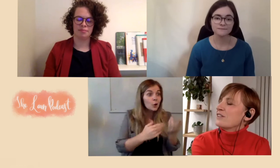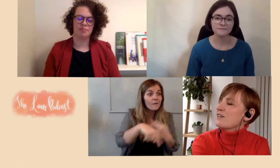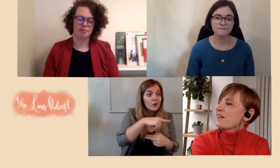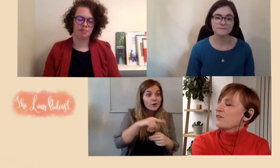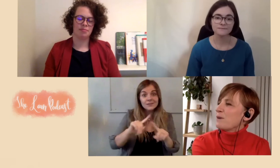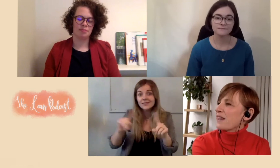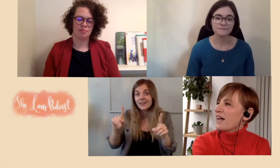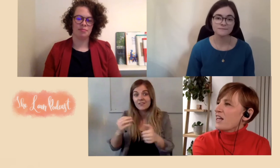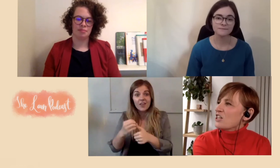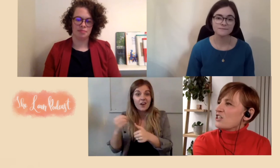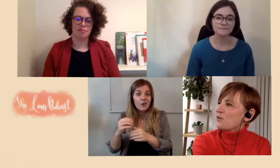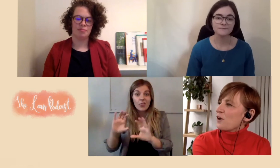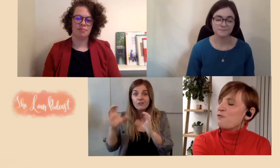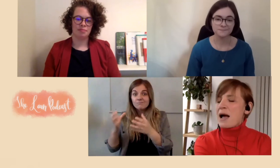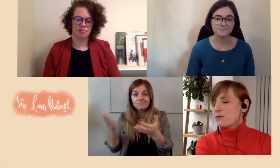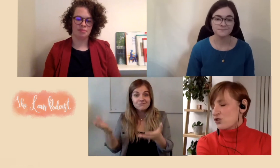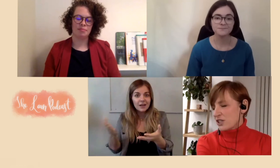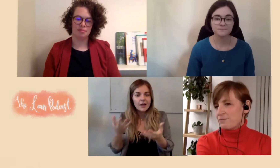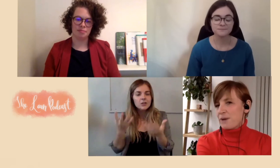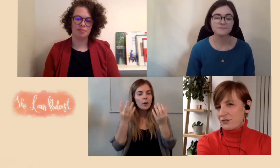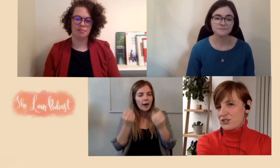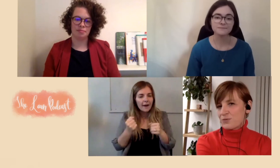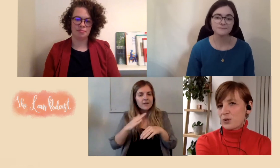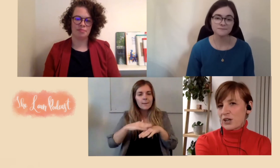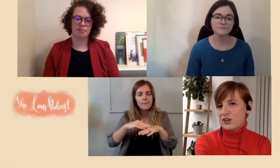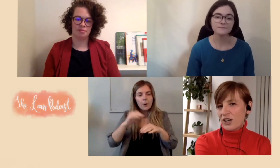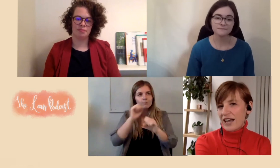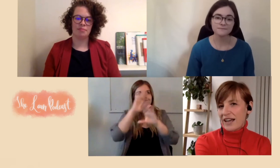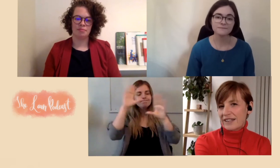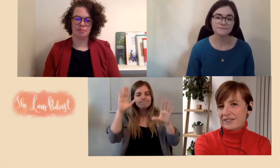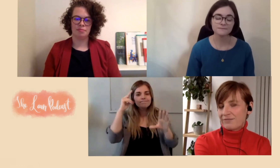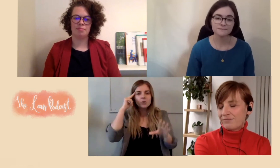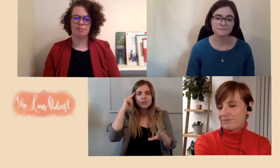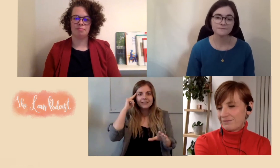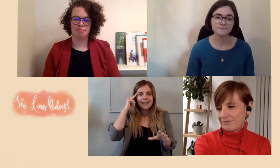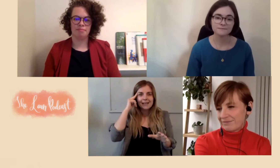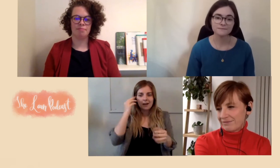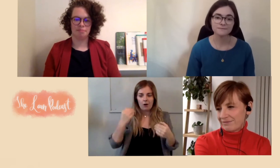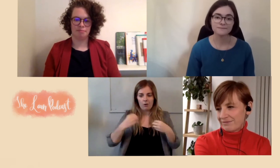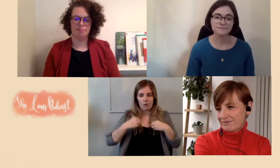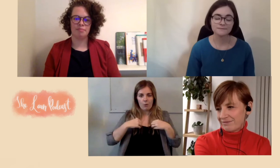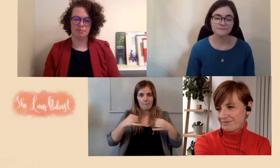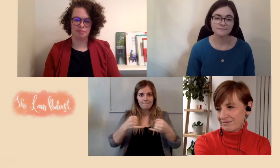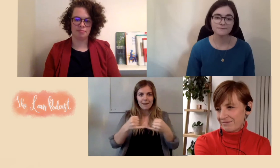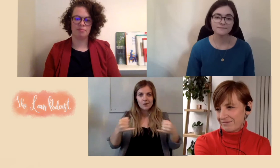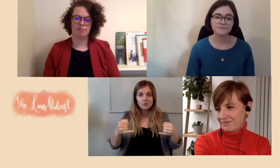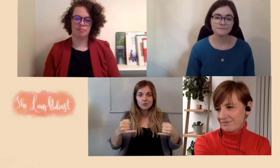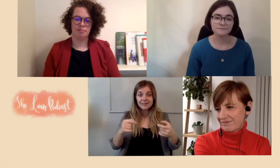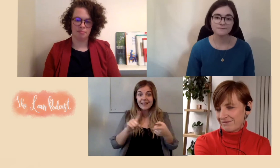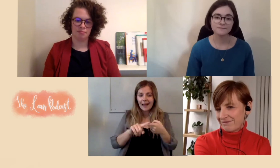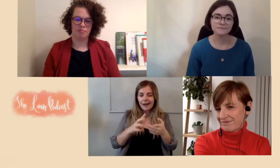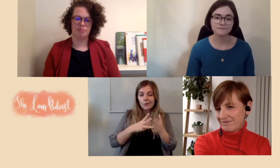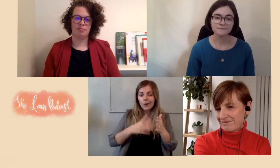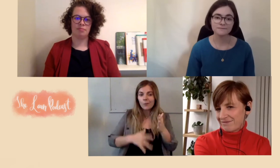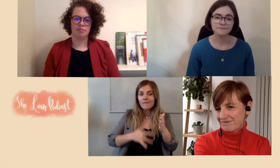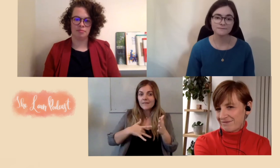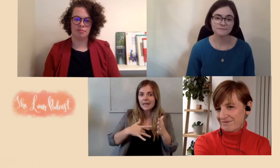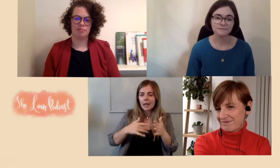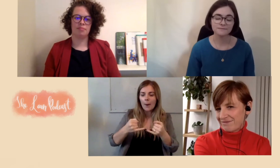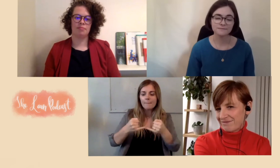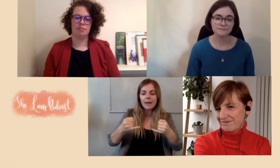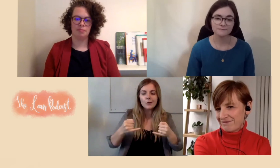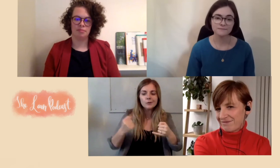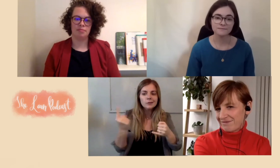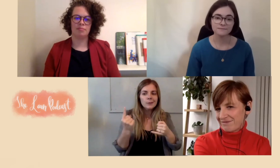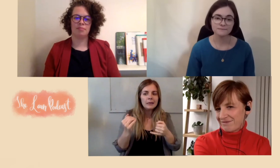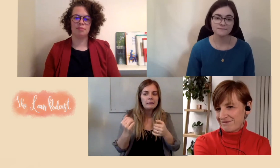pushed, and recognising when they're being pushed. Exactly. Now more than ever, really. Yeah.